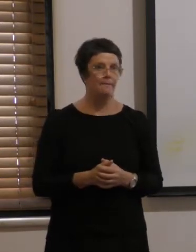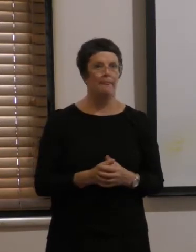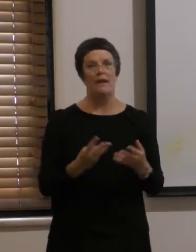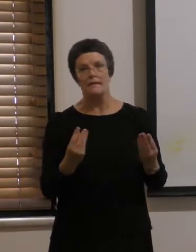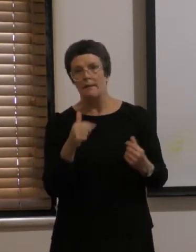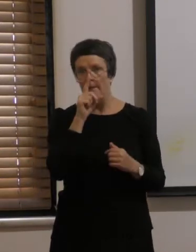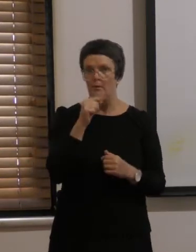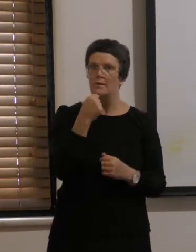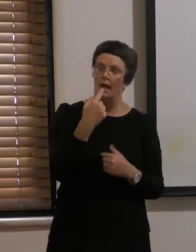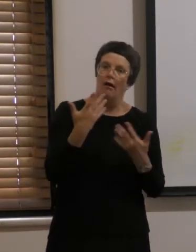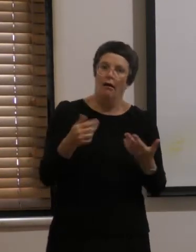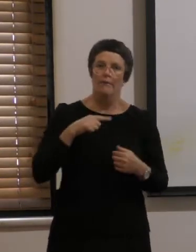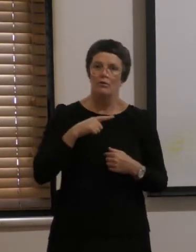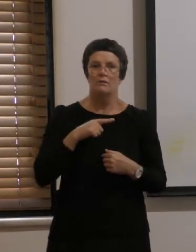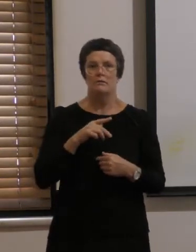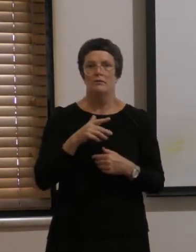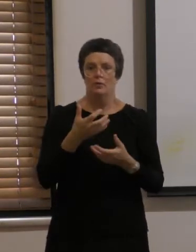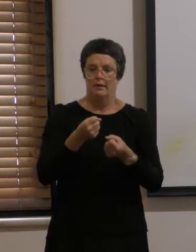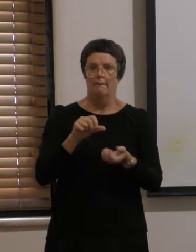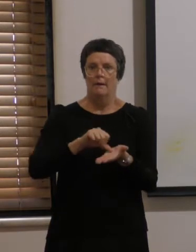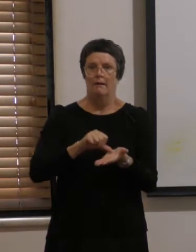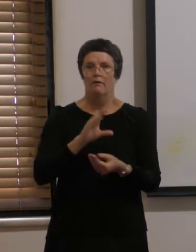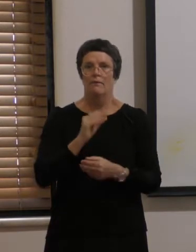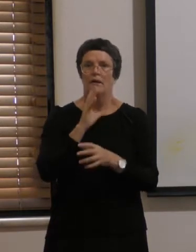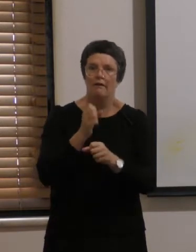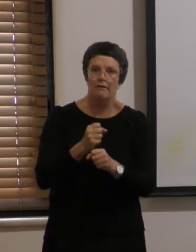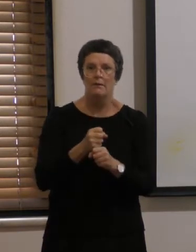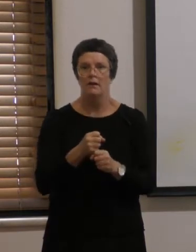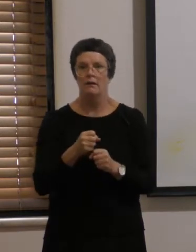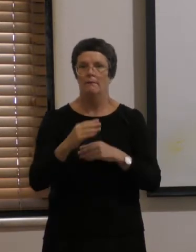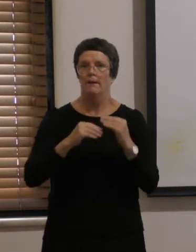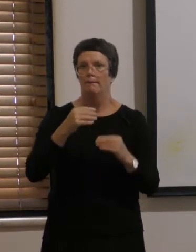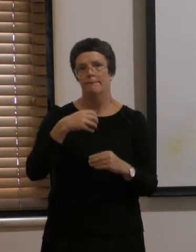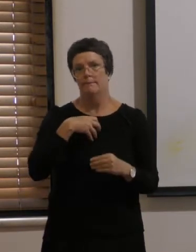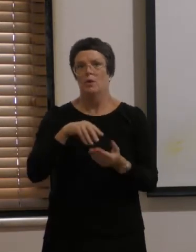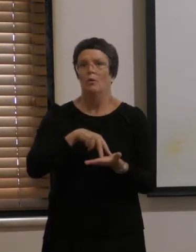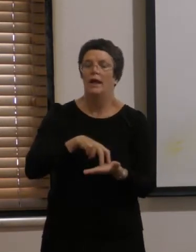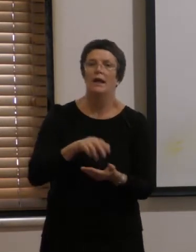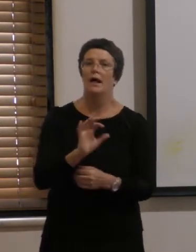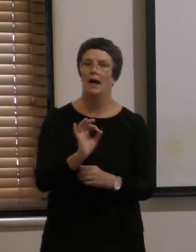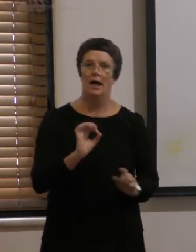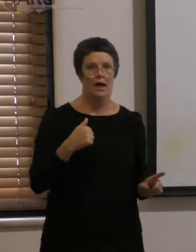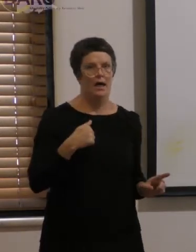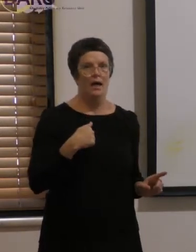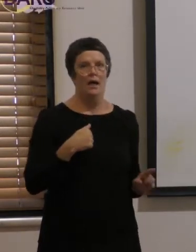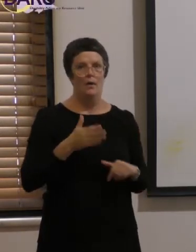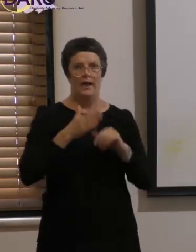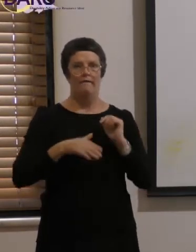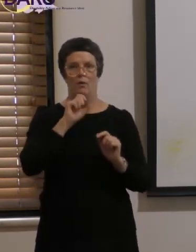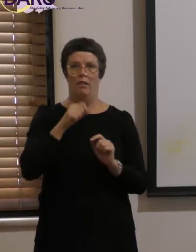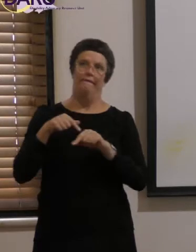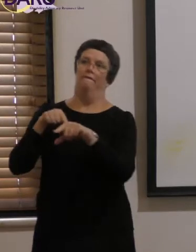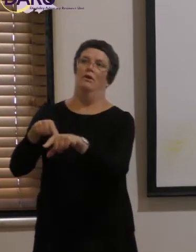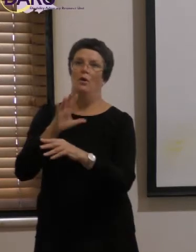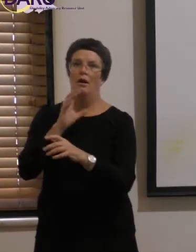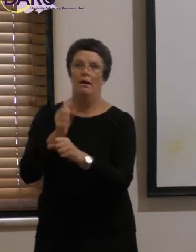funded. Well, the day that we tailor our voice to the demands of a government department